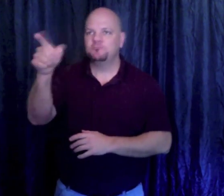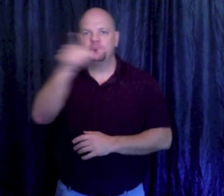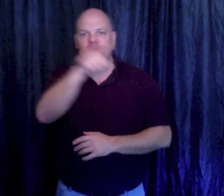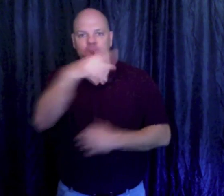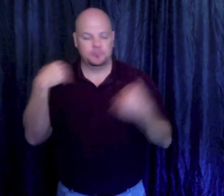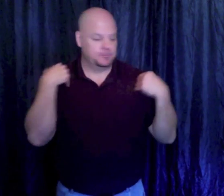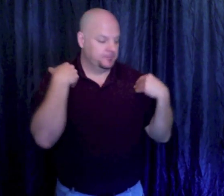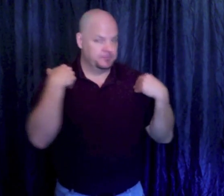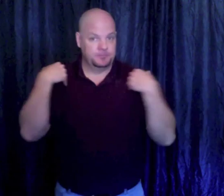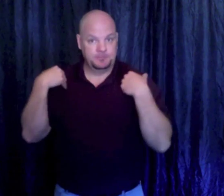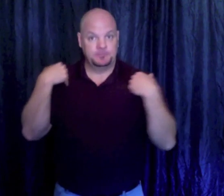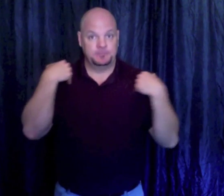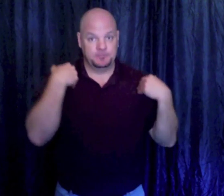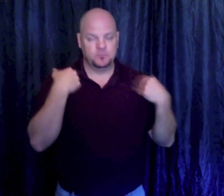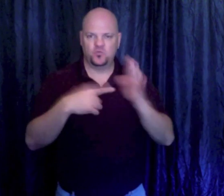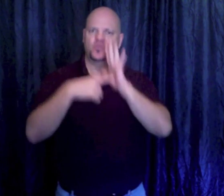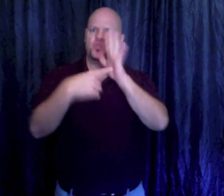decisions. And you can show that in your interpretation.